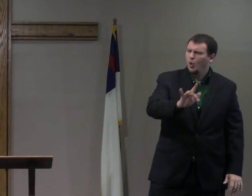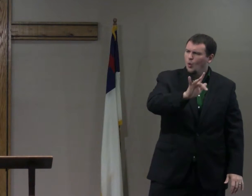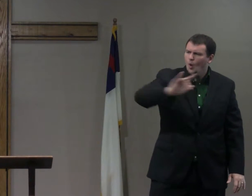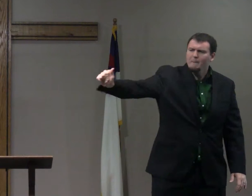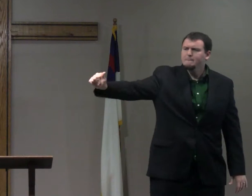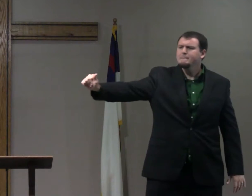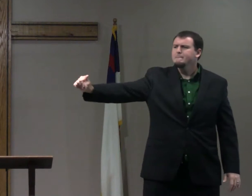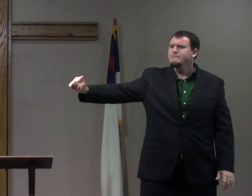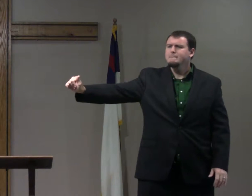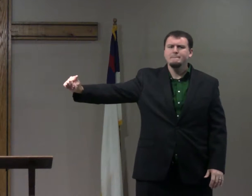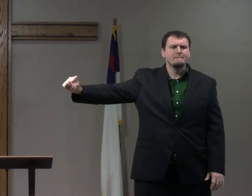Jesus' grave?